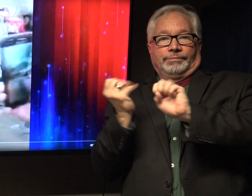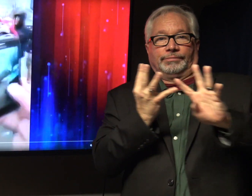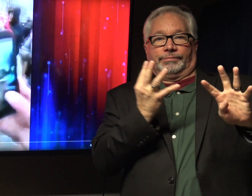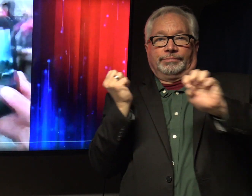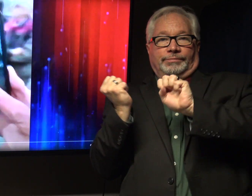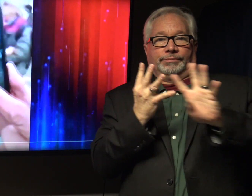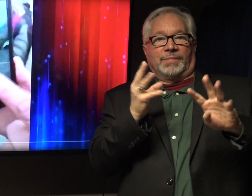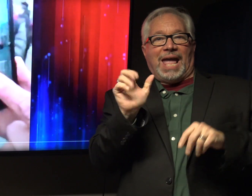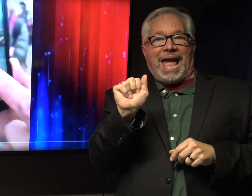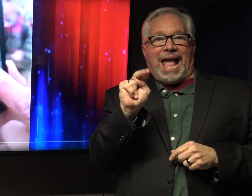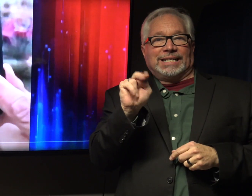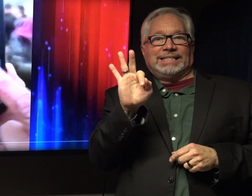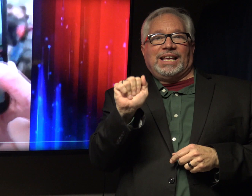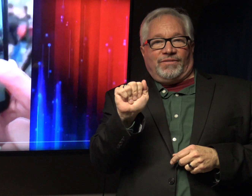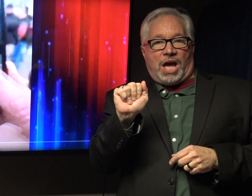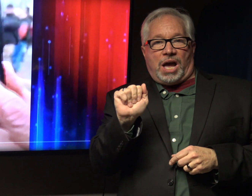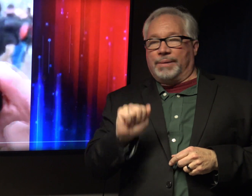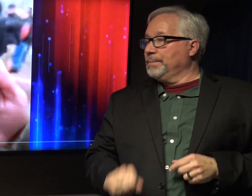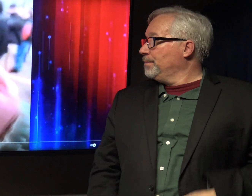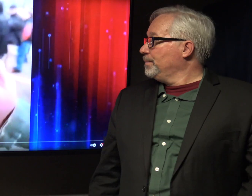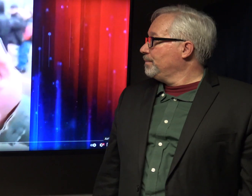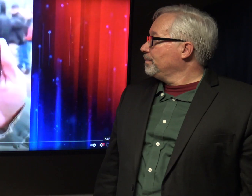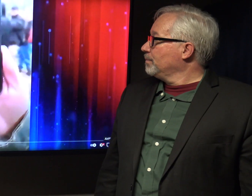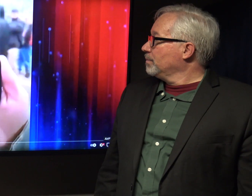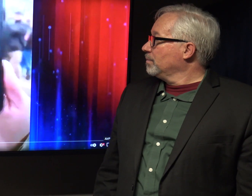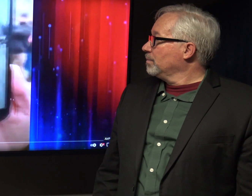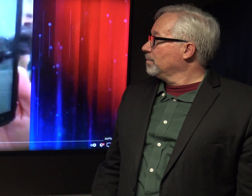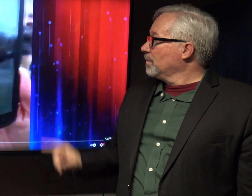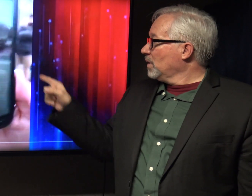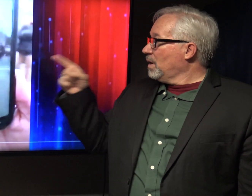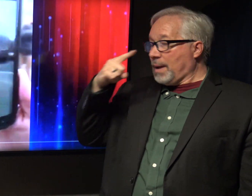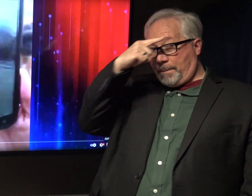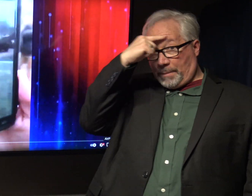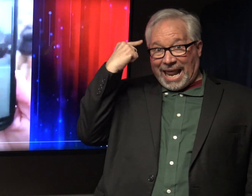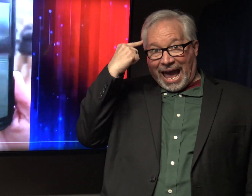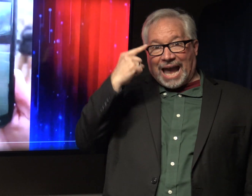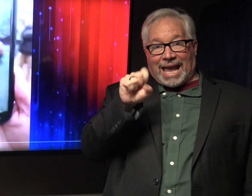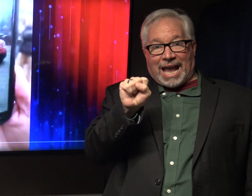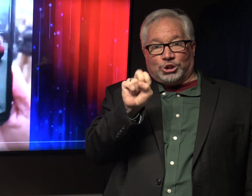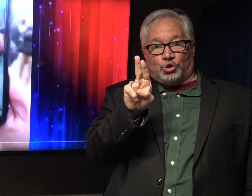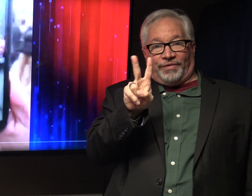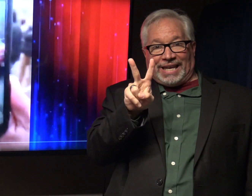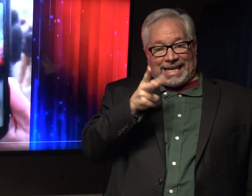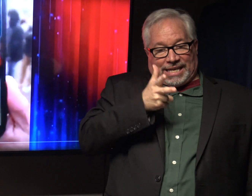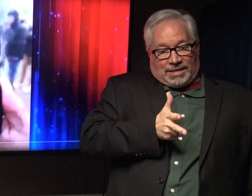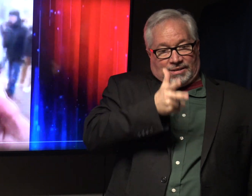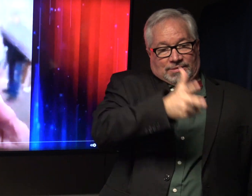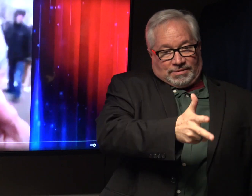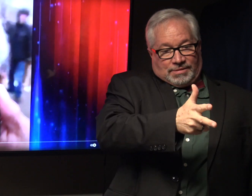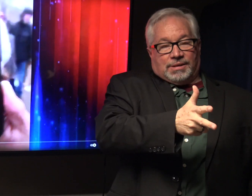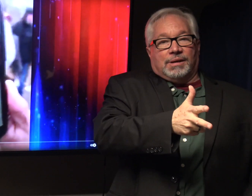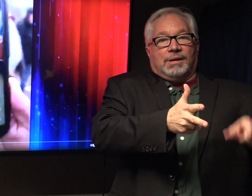Check this out, watch. Here's the black SUVs up front. And look, wait till you see.